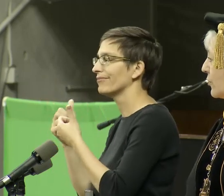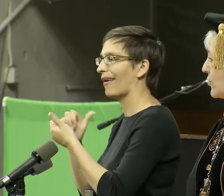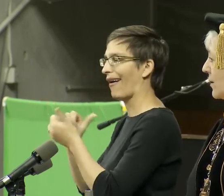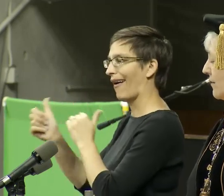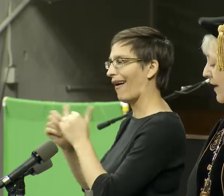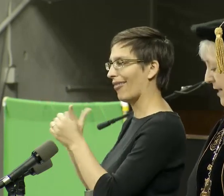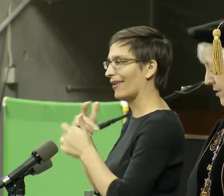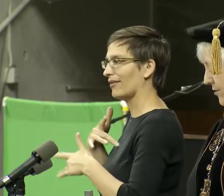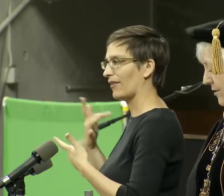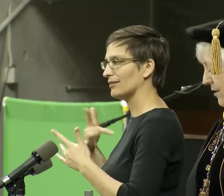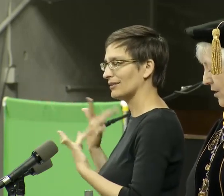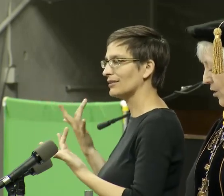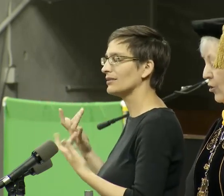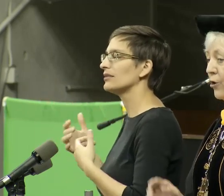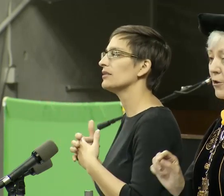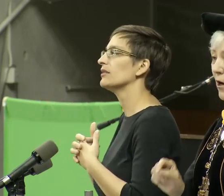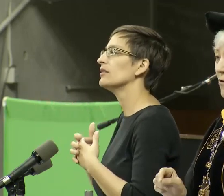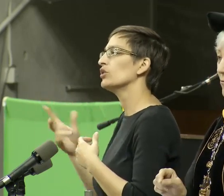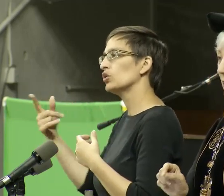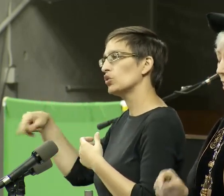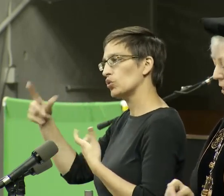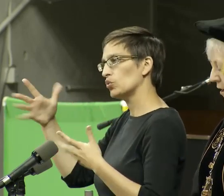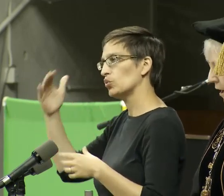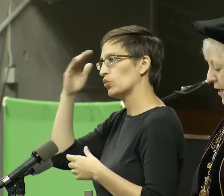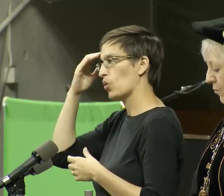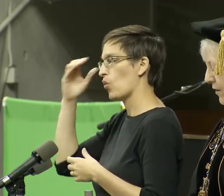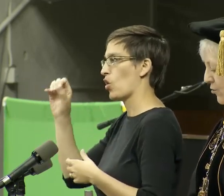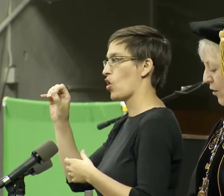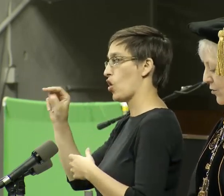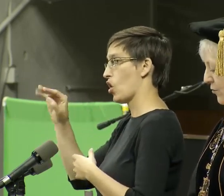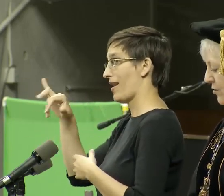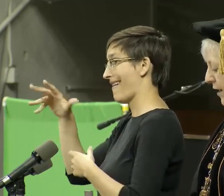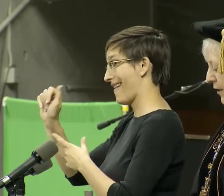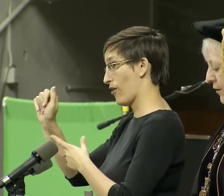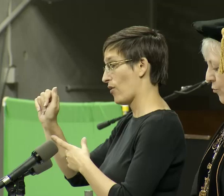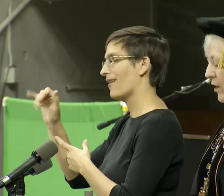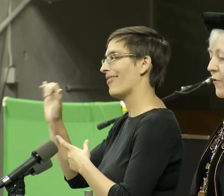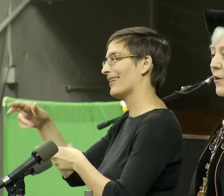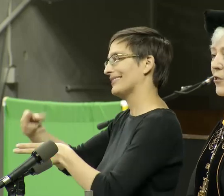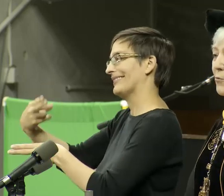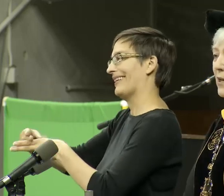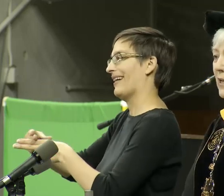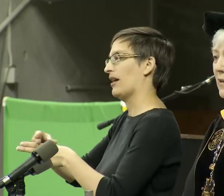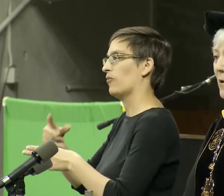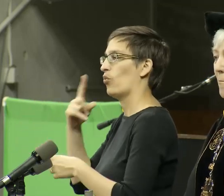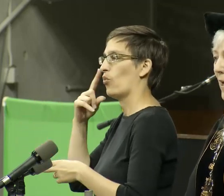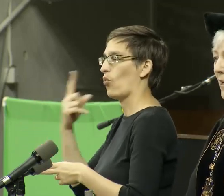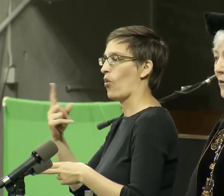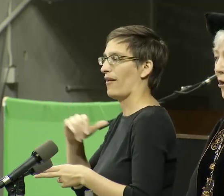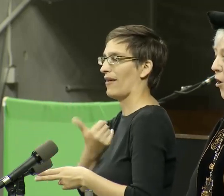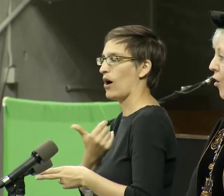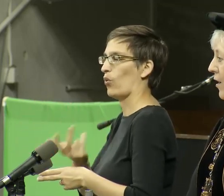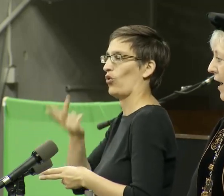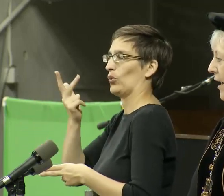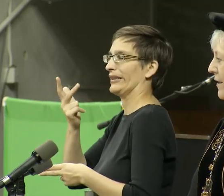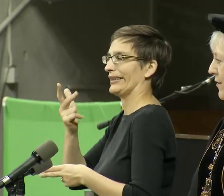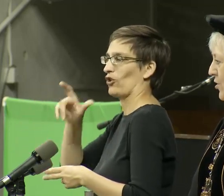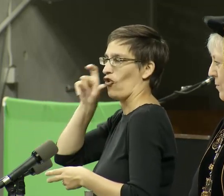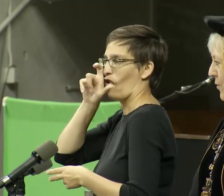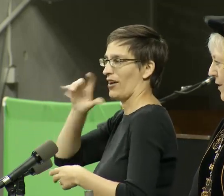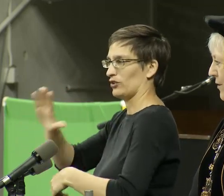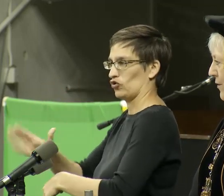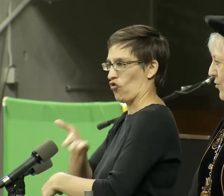or university events, you'll know that On Iowa is also the title of one of our three main